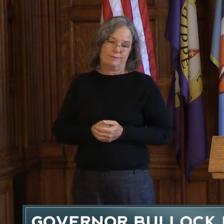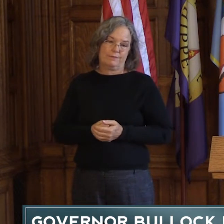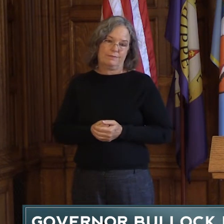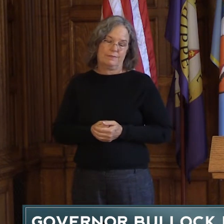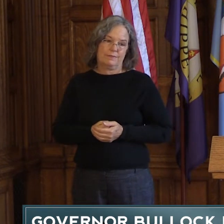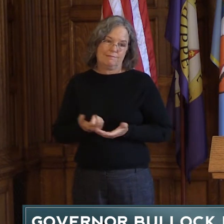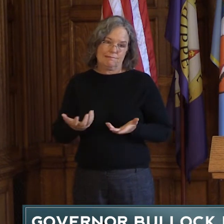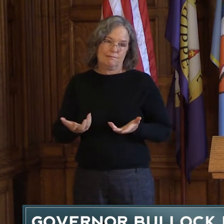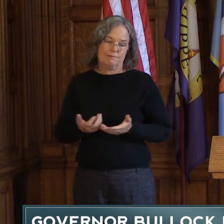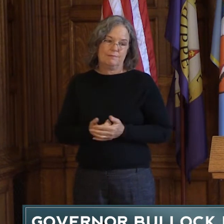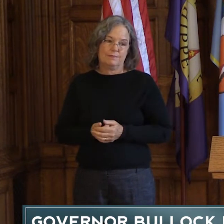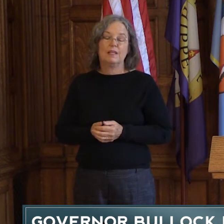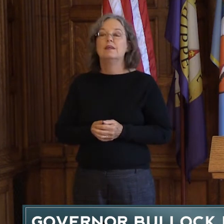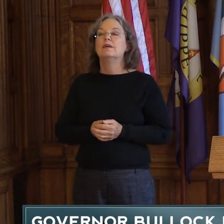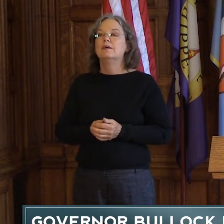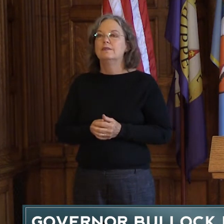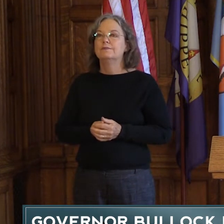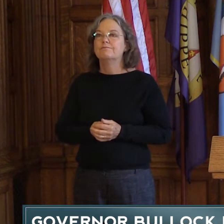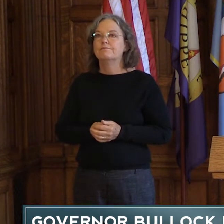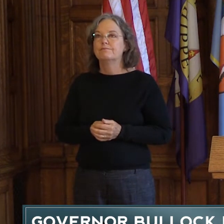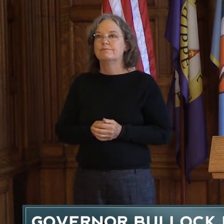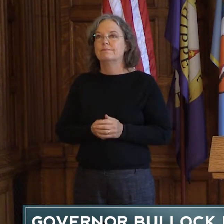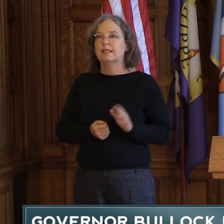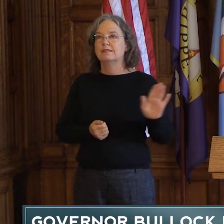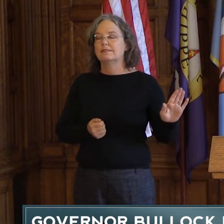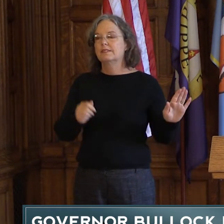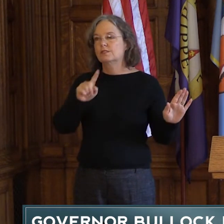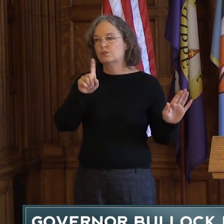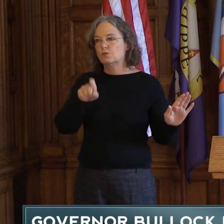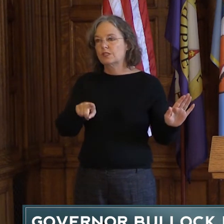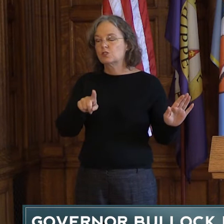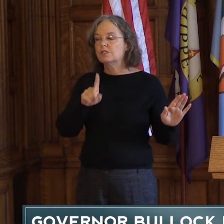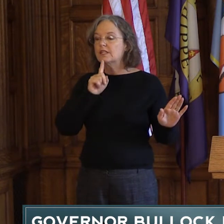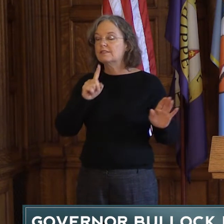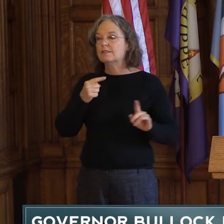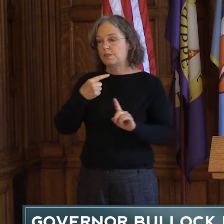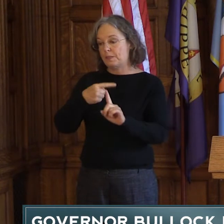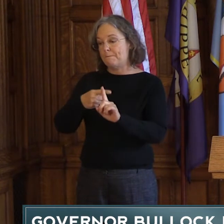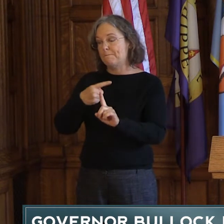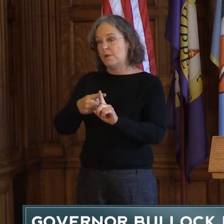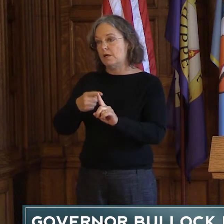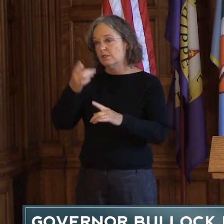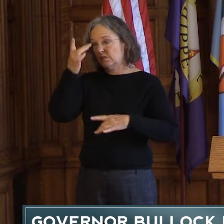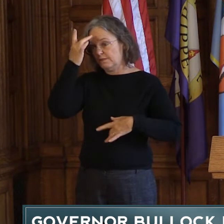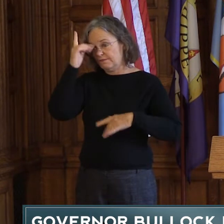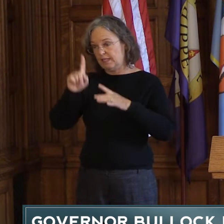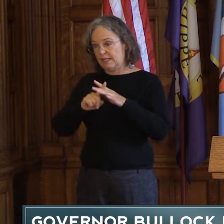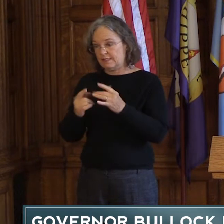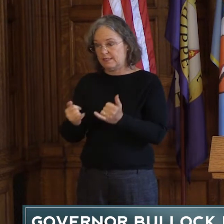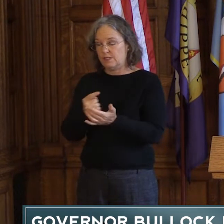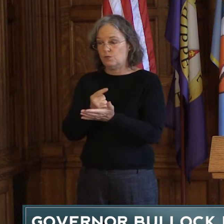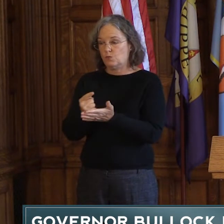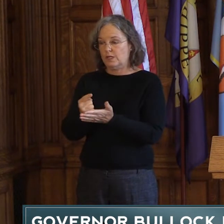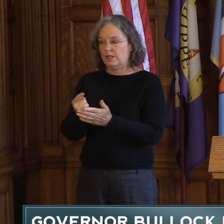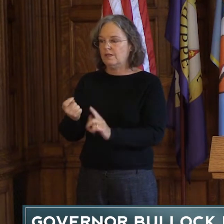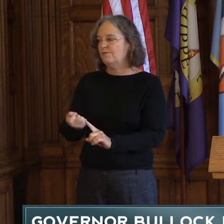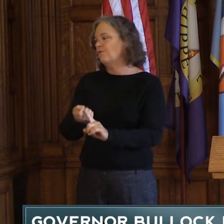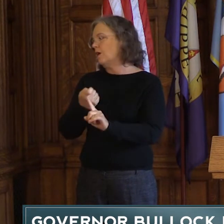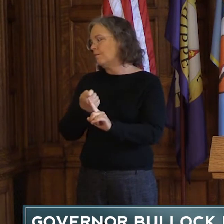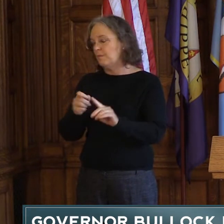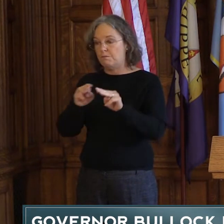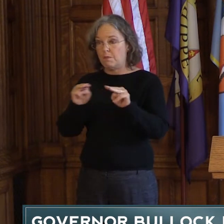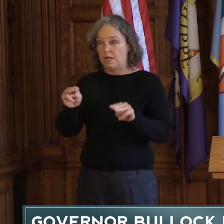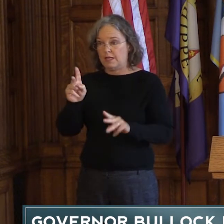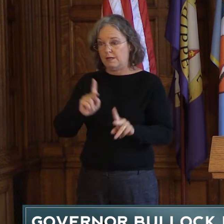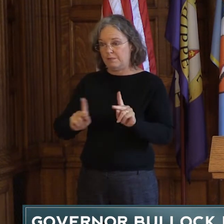Well, so Troy's question was, these positives of this week came from Montanans